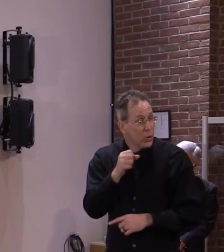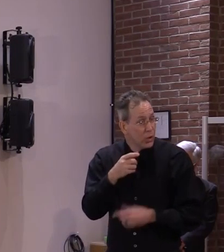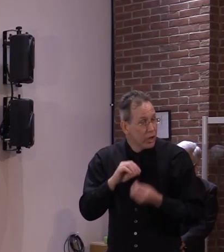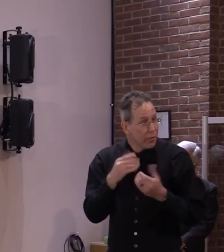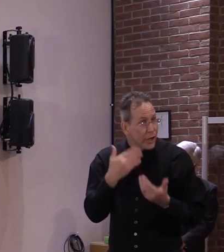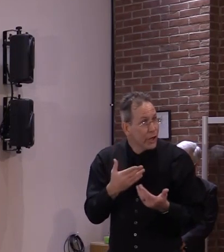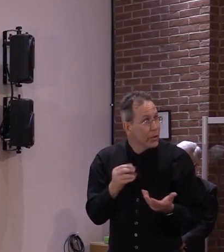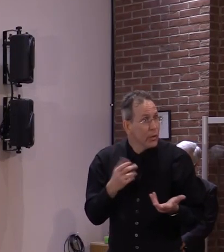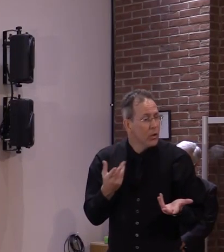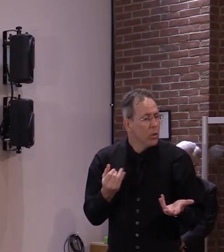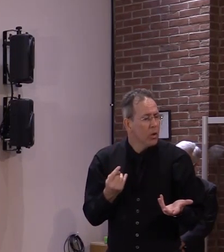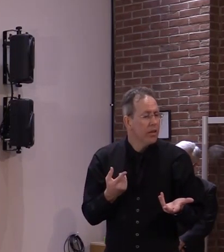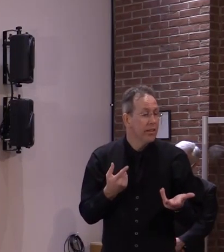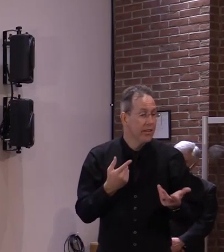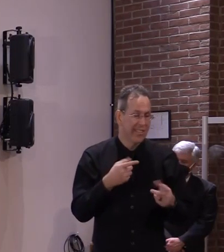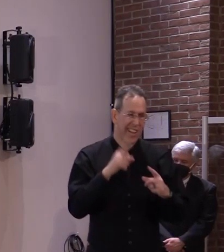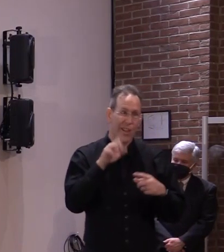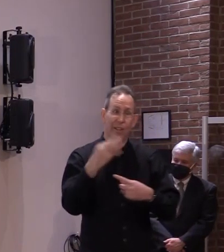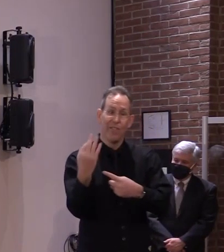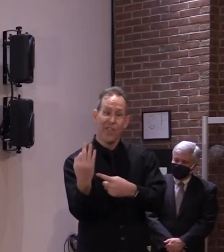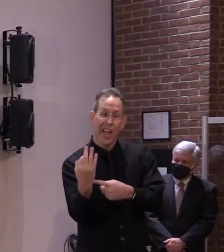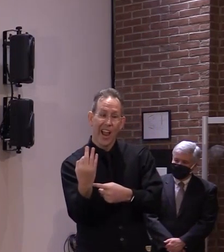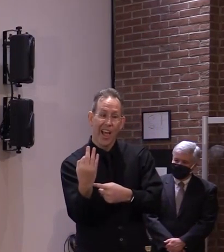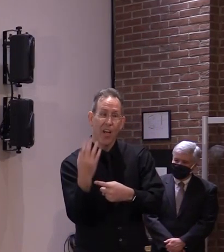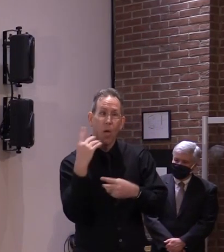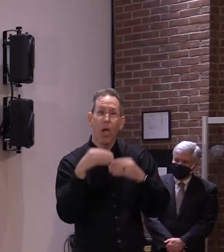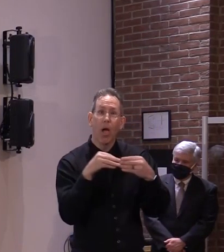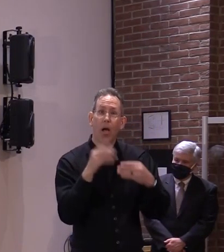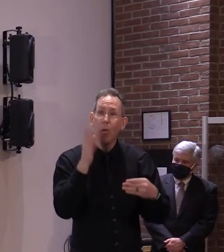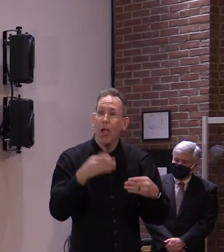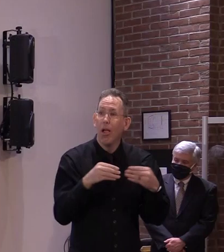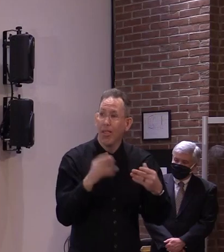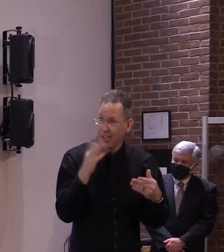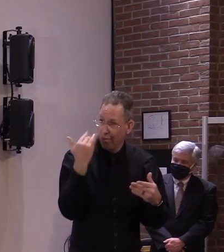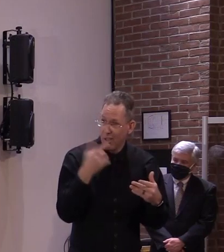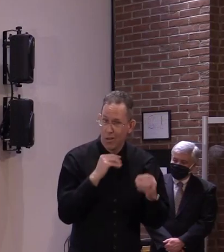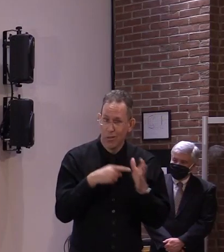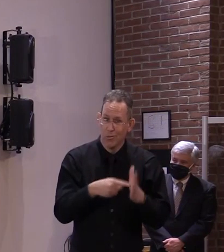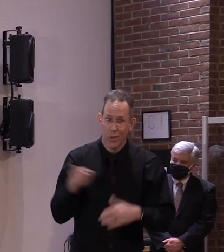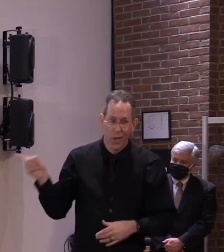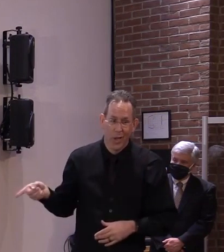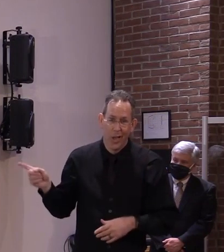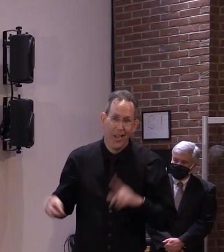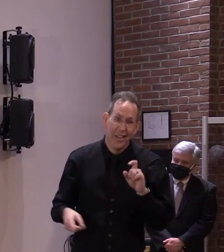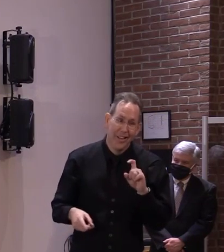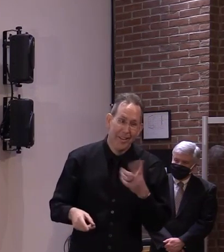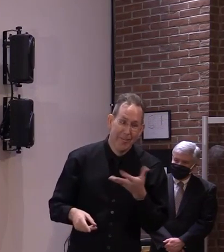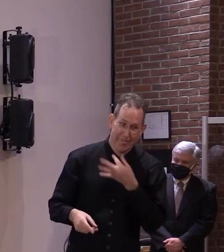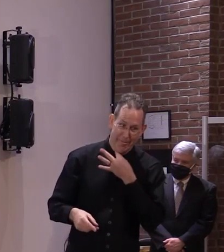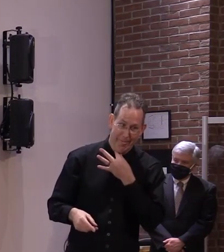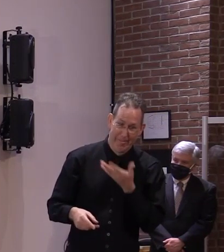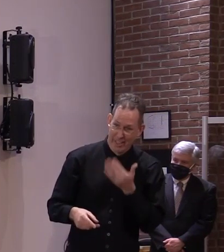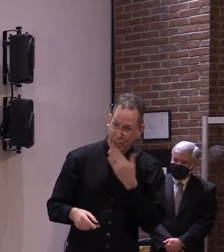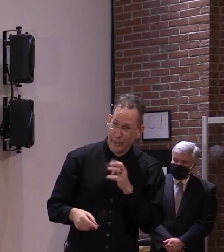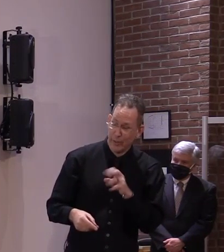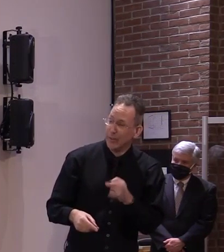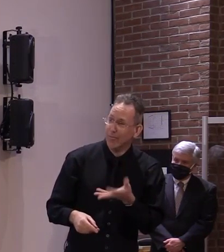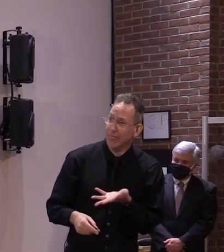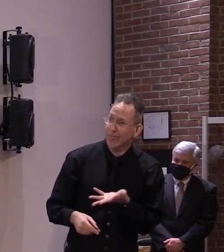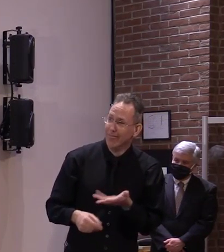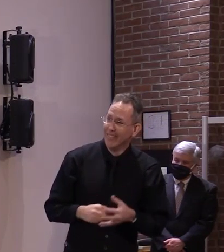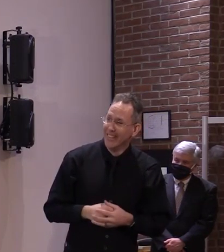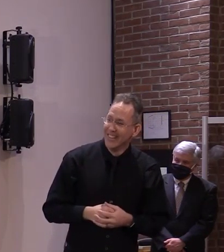way, shape, or form. And does that mean that things are going really well in them? I'd say the simple answer